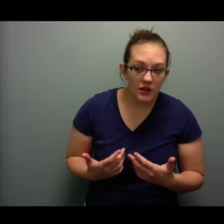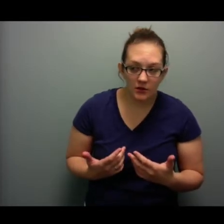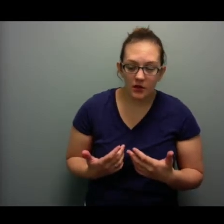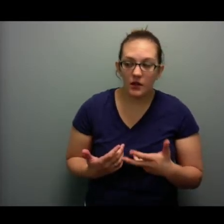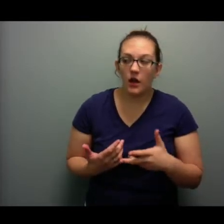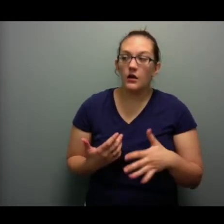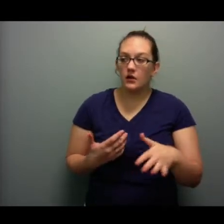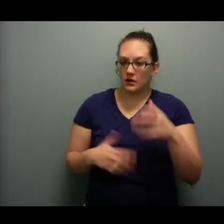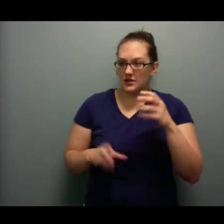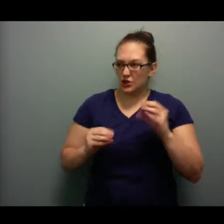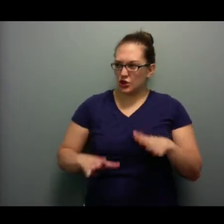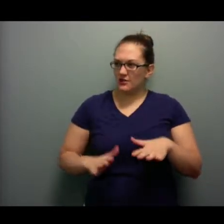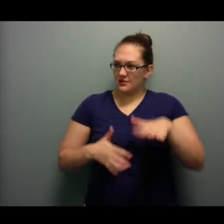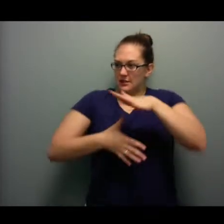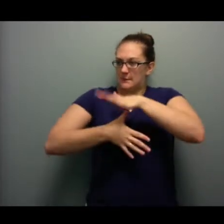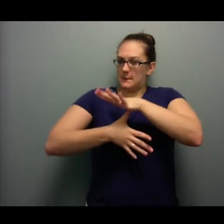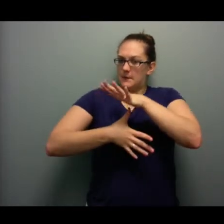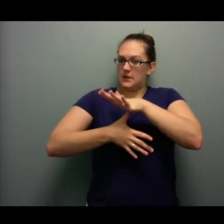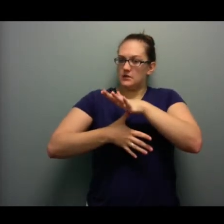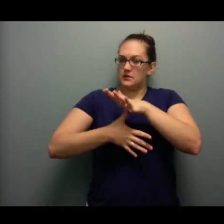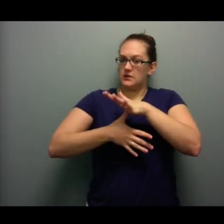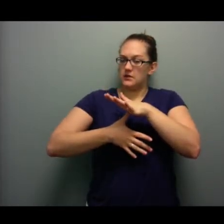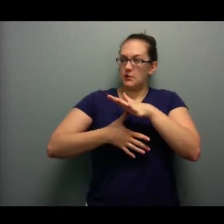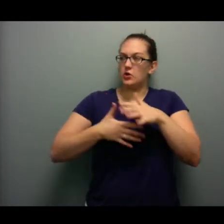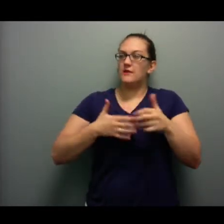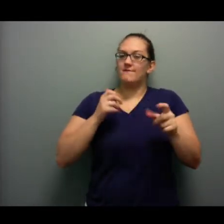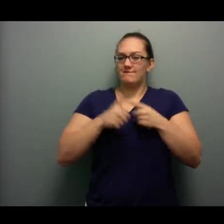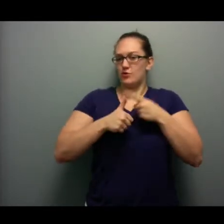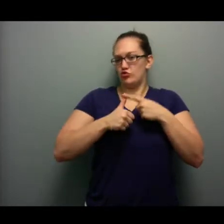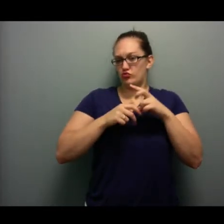top one. The top one first.